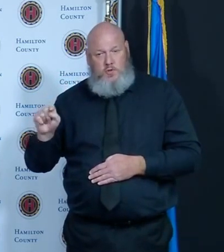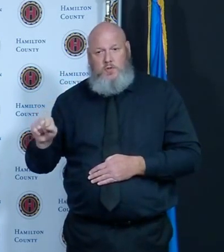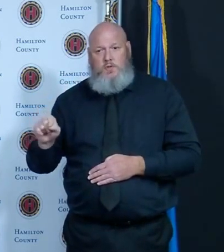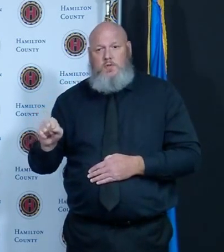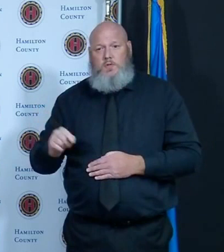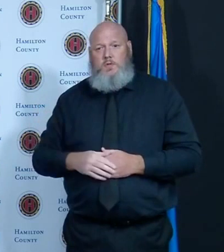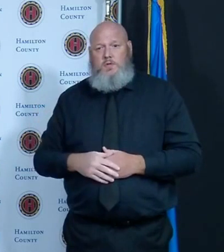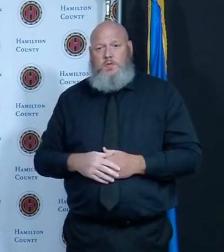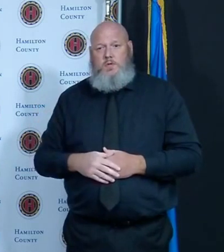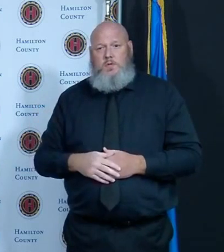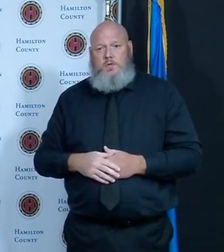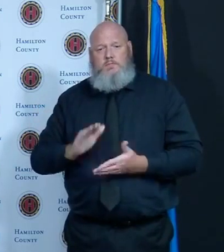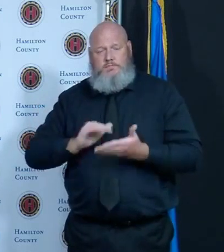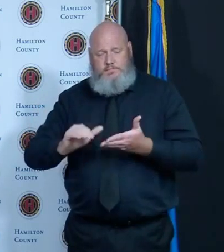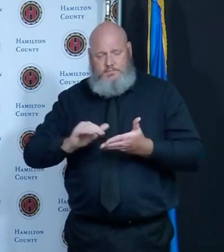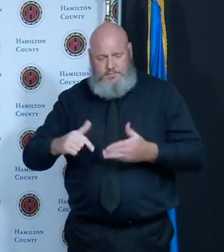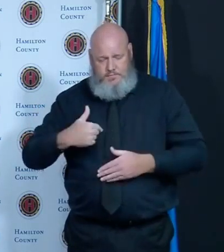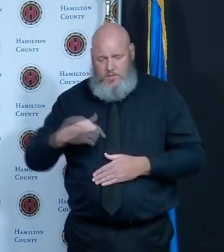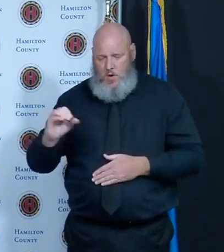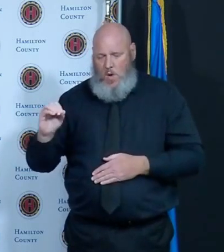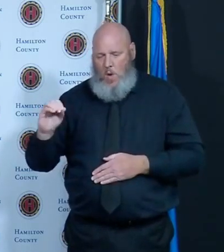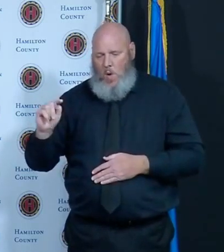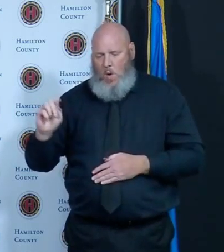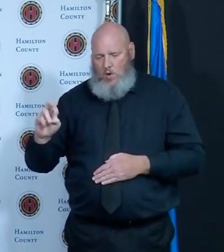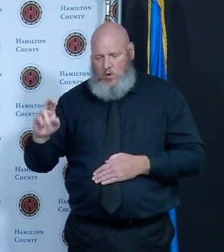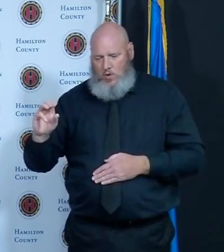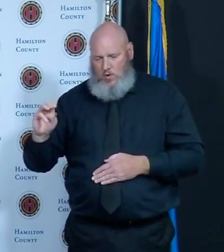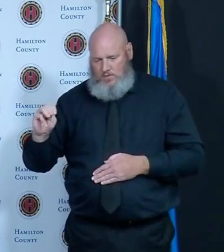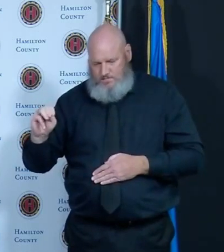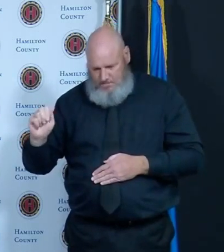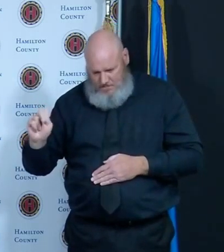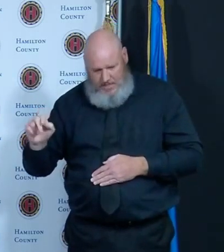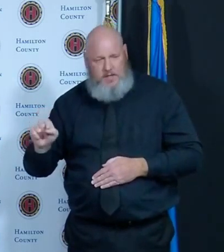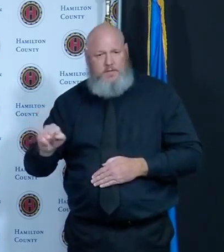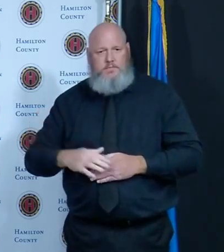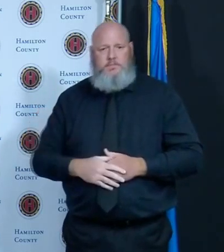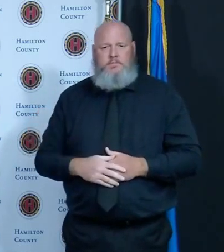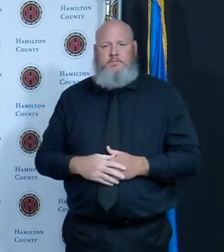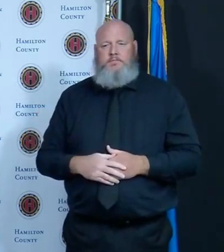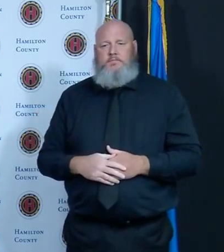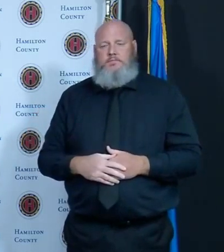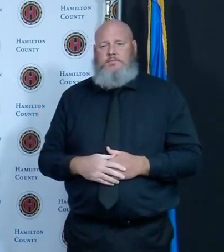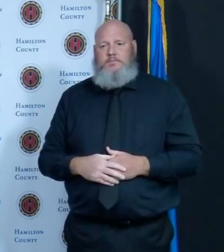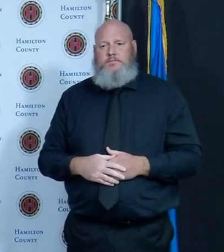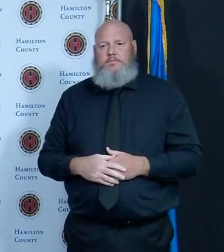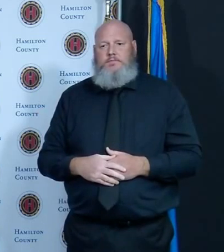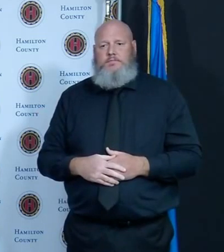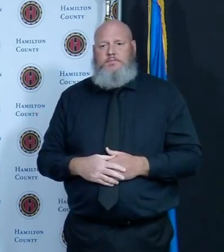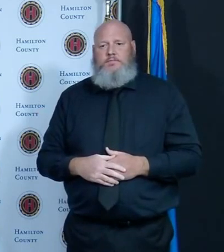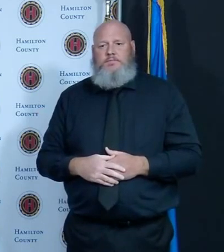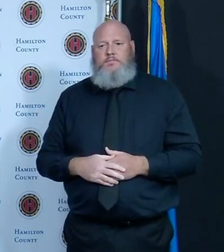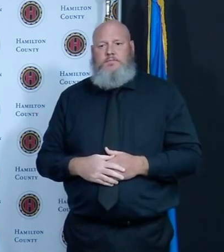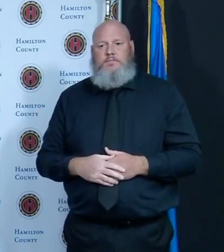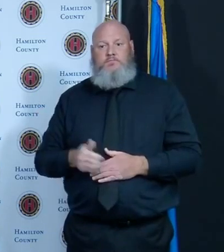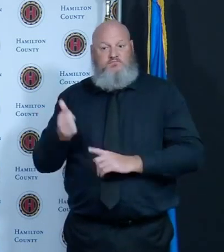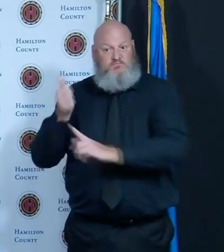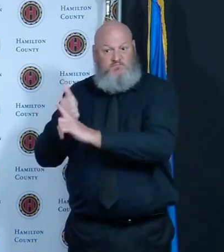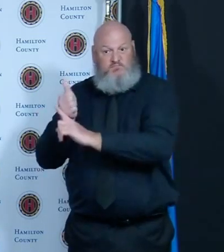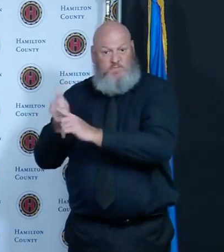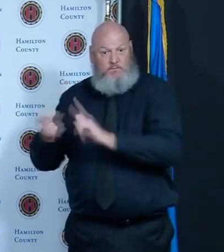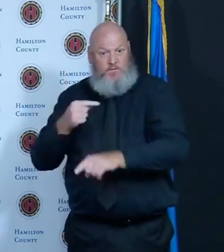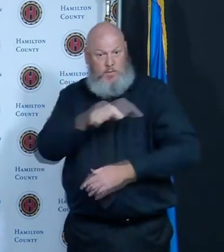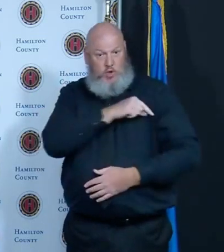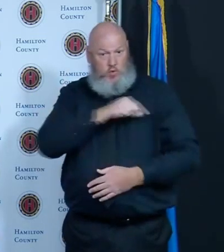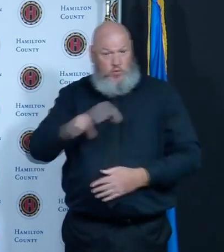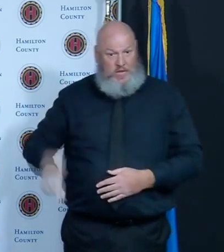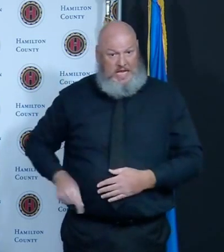to the COVID-19 crisis by bringing together thought leaders on a webinar last Friday to discuss diversity and